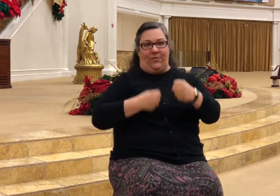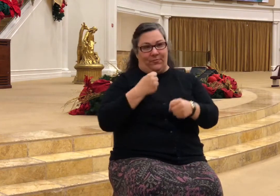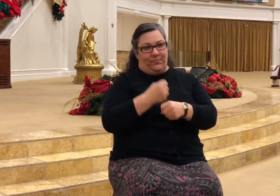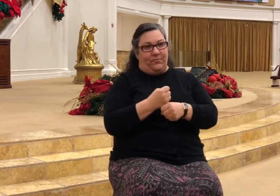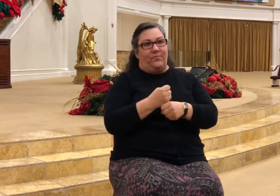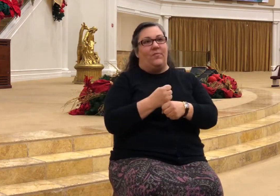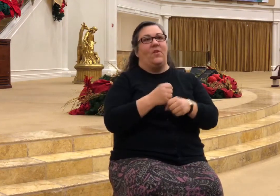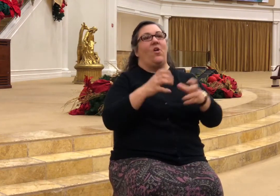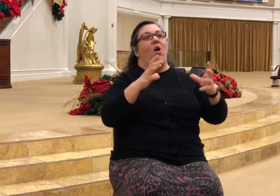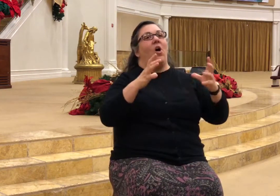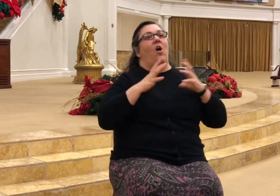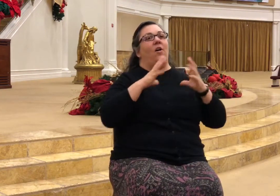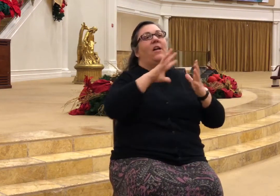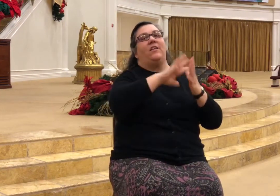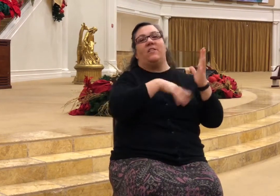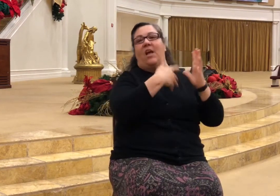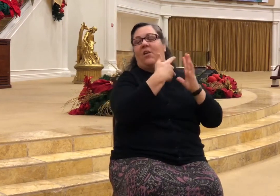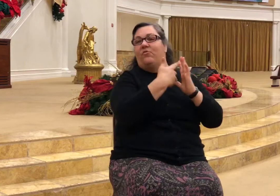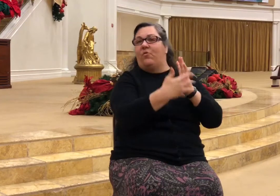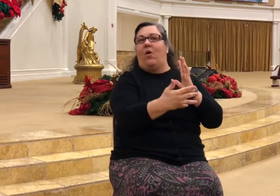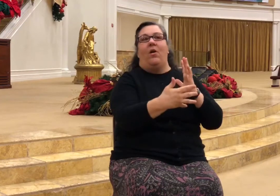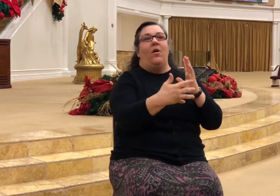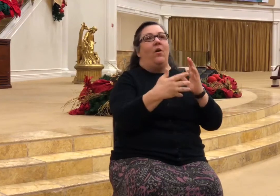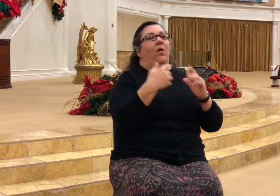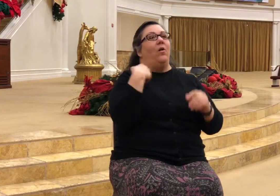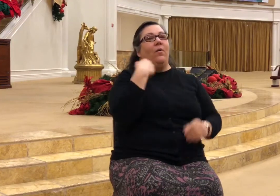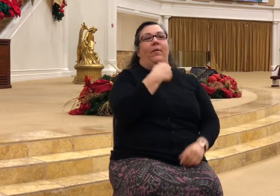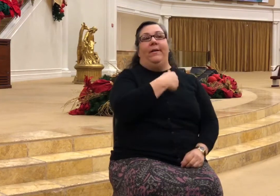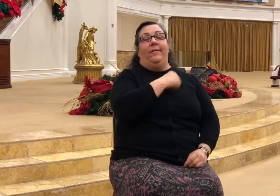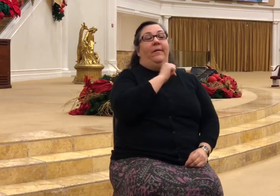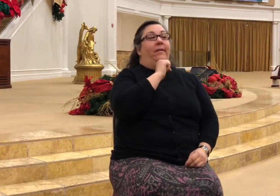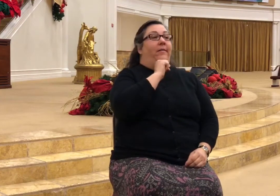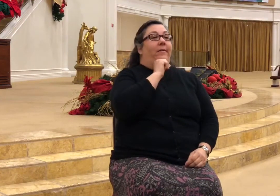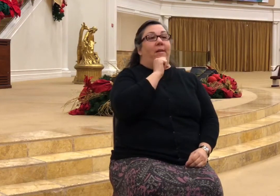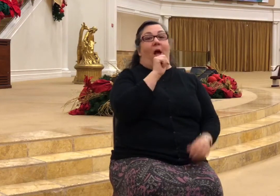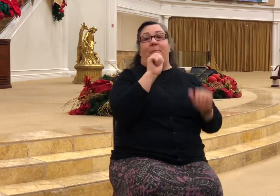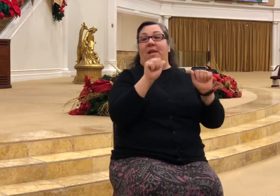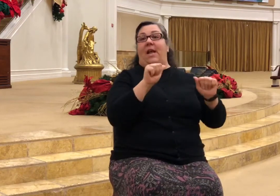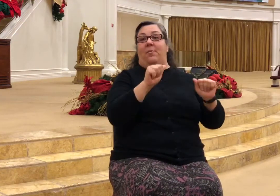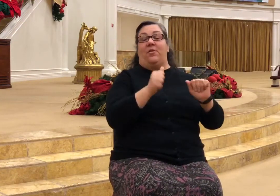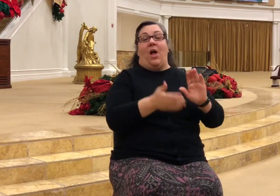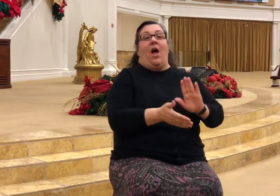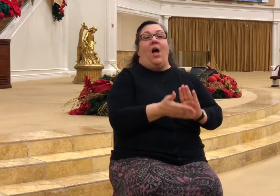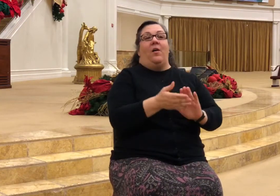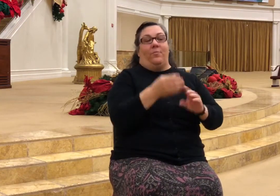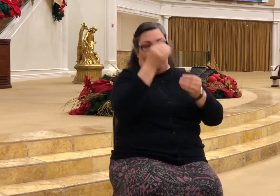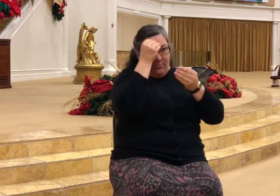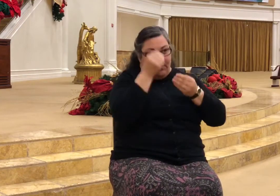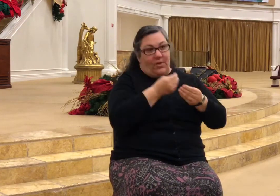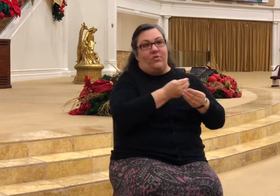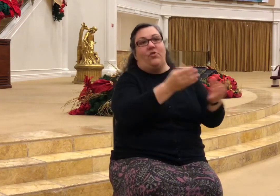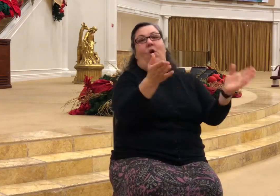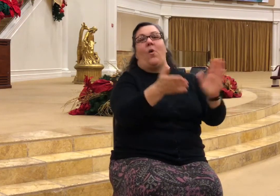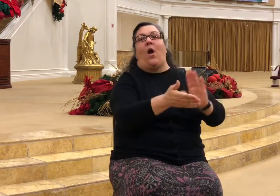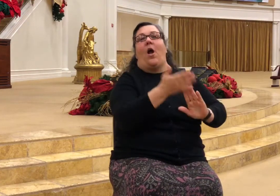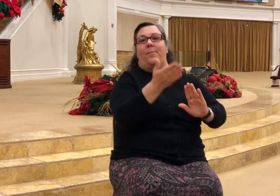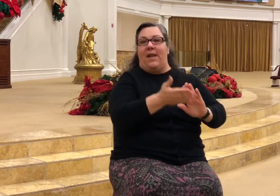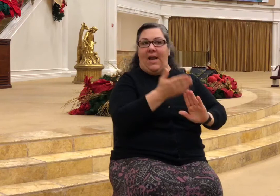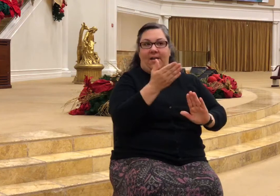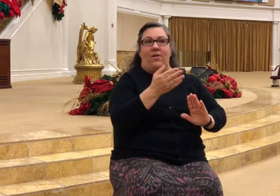With our holiday schedule, we have been unable to give you an update on our most recent trip